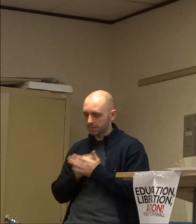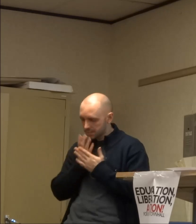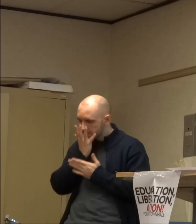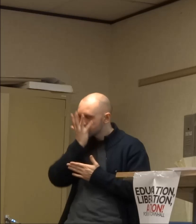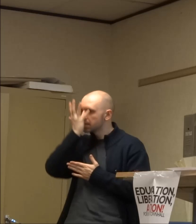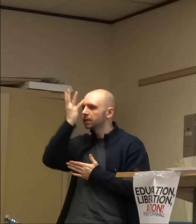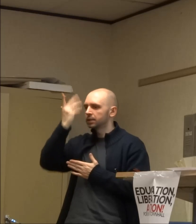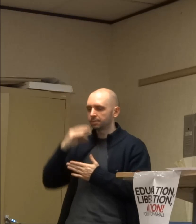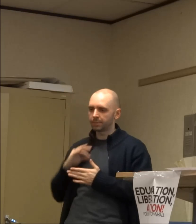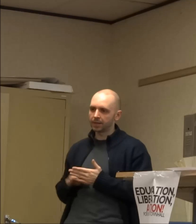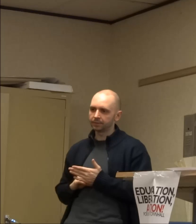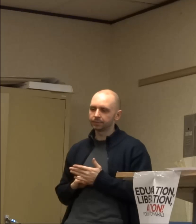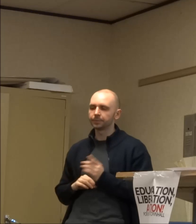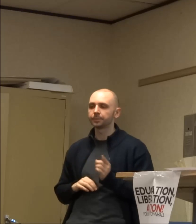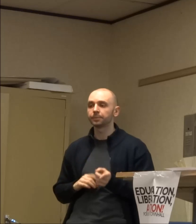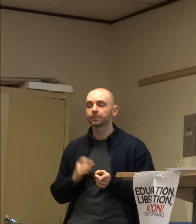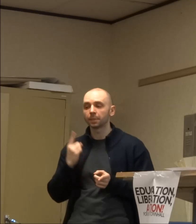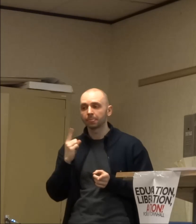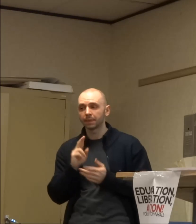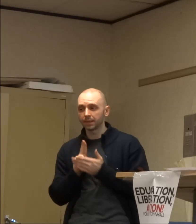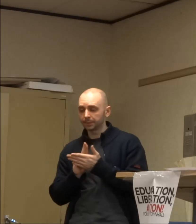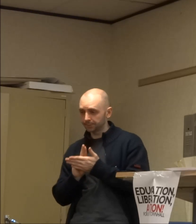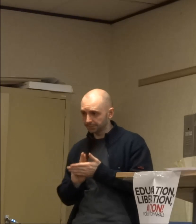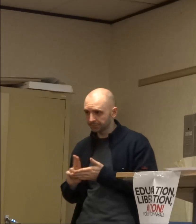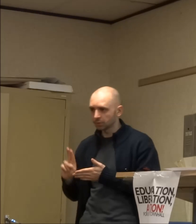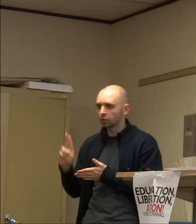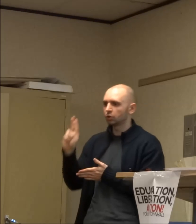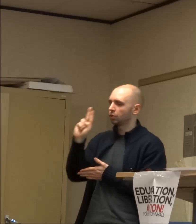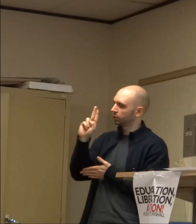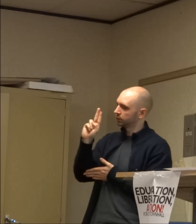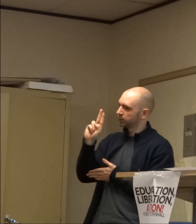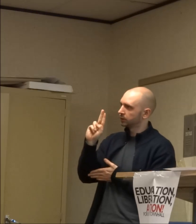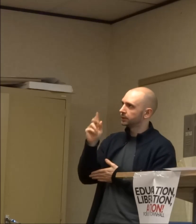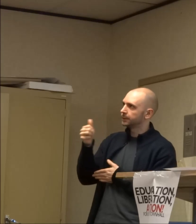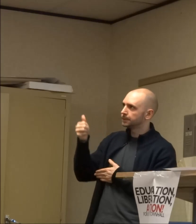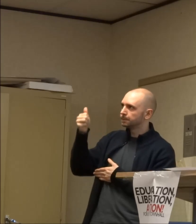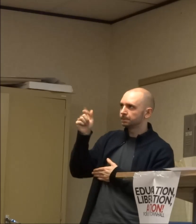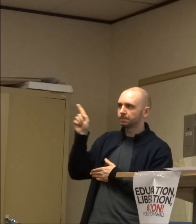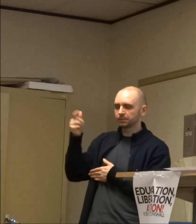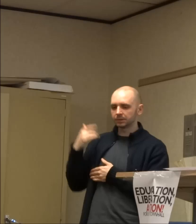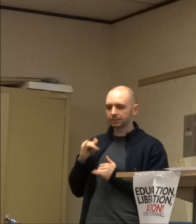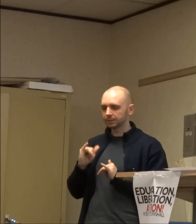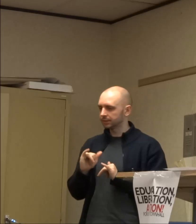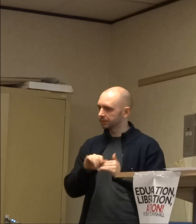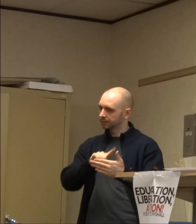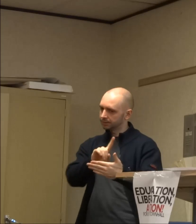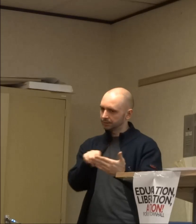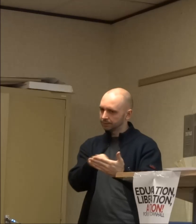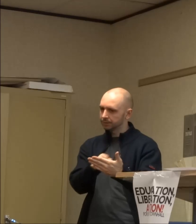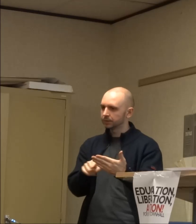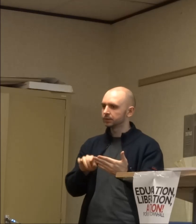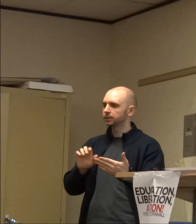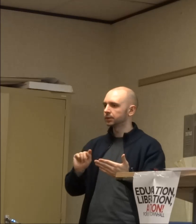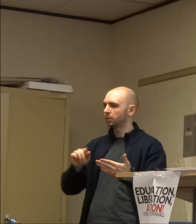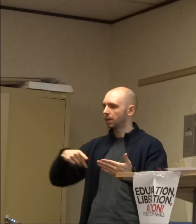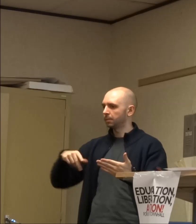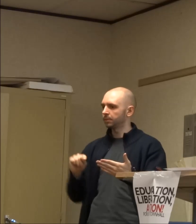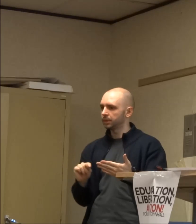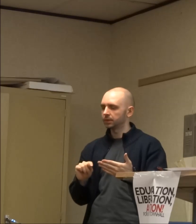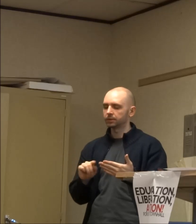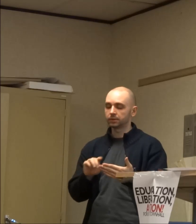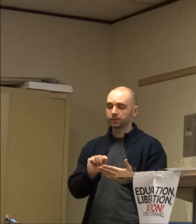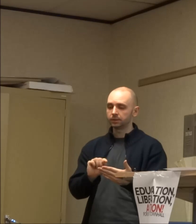the Provost's office and the university continue to be relentless in their attacks on TYP. This time, they're attempting to coerce